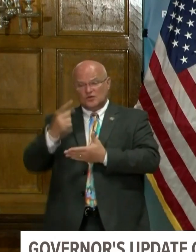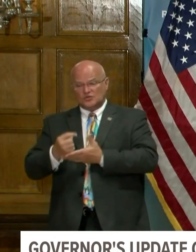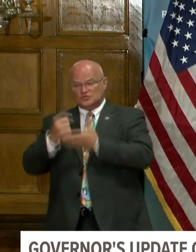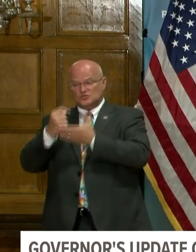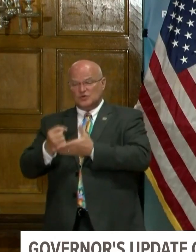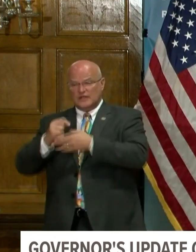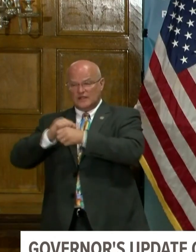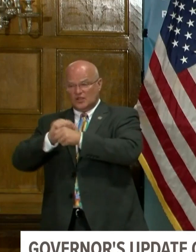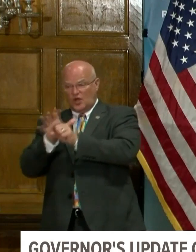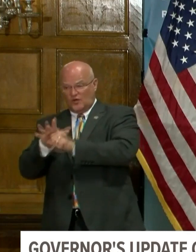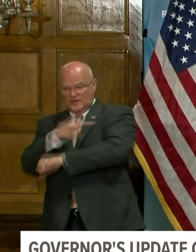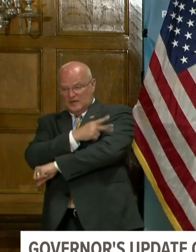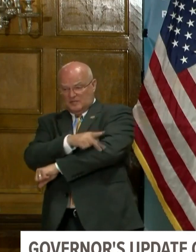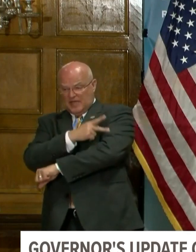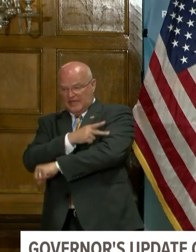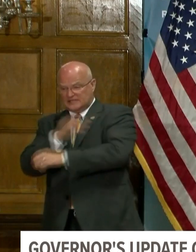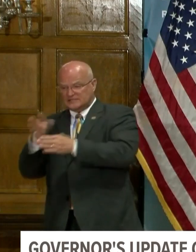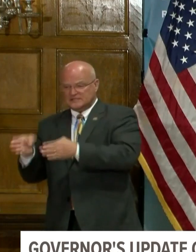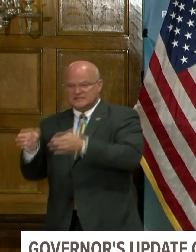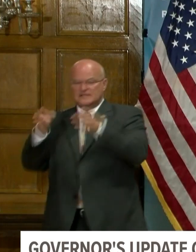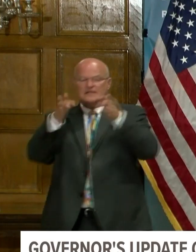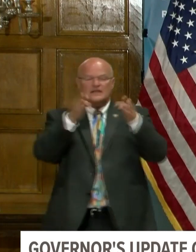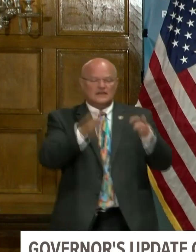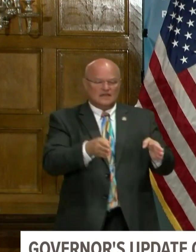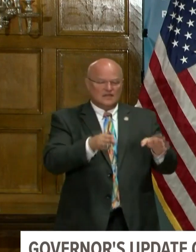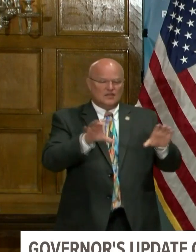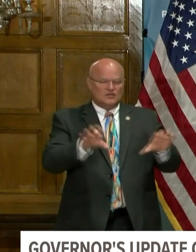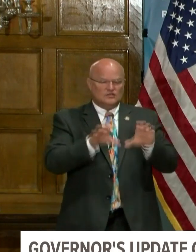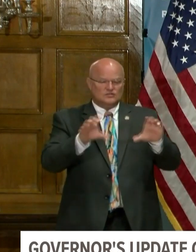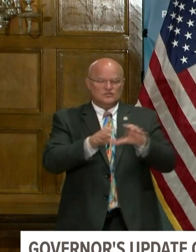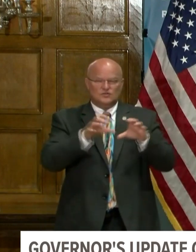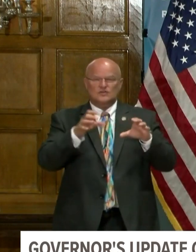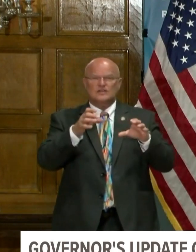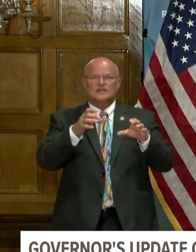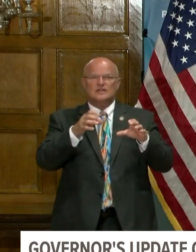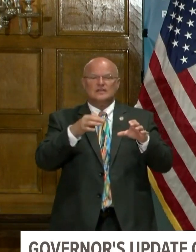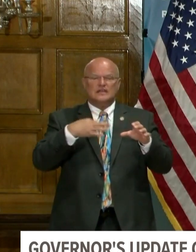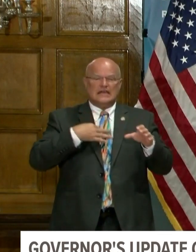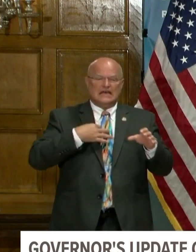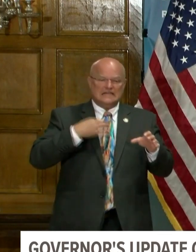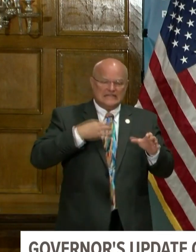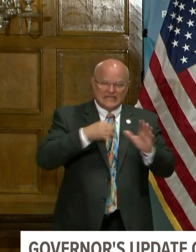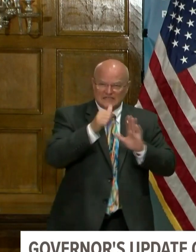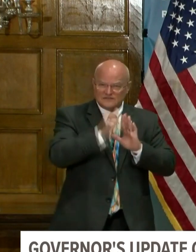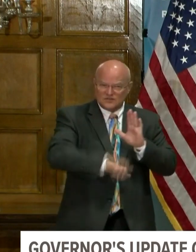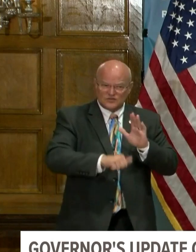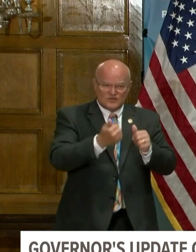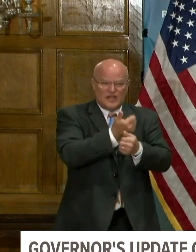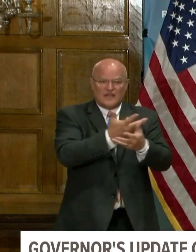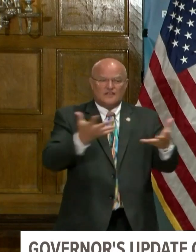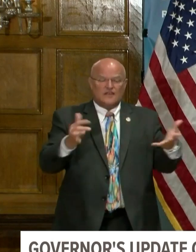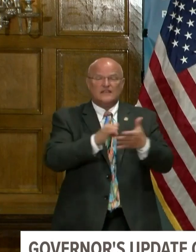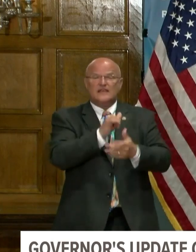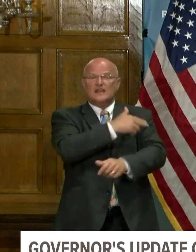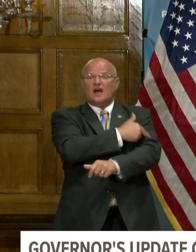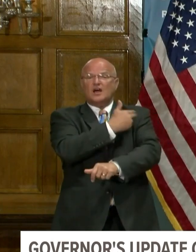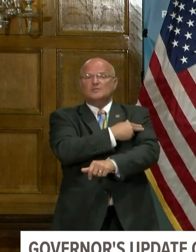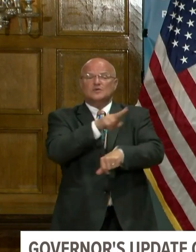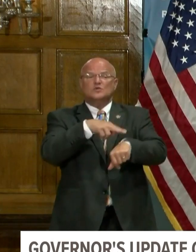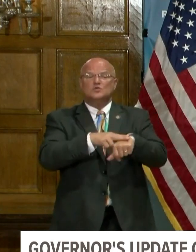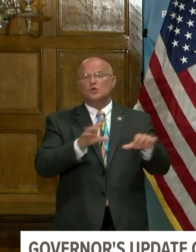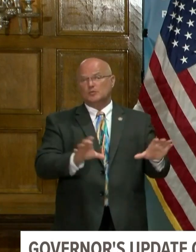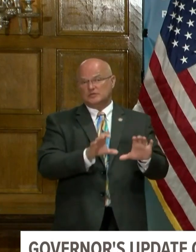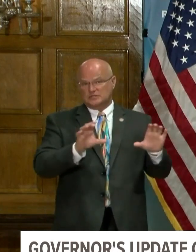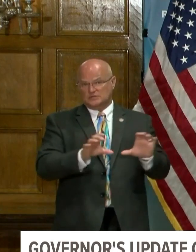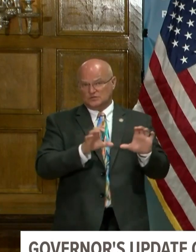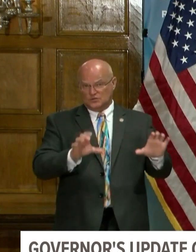the COVID-19 patients, but it's also for doing the elective surgeries and the other things that hospitals normally